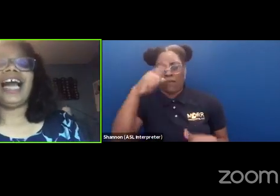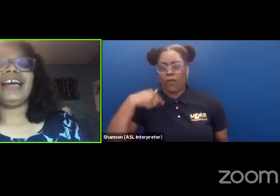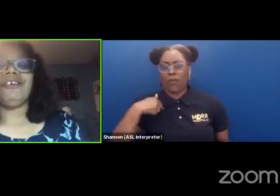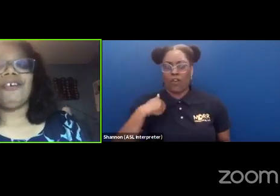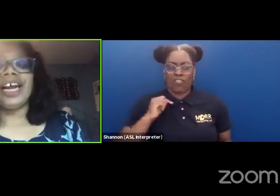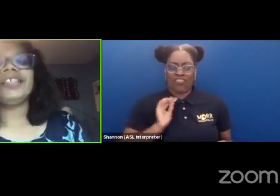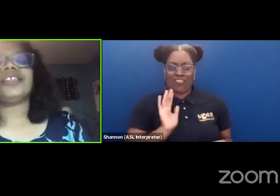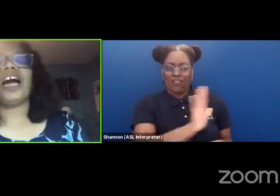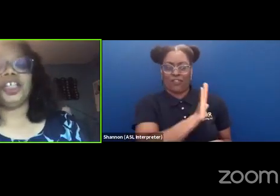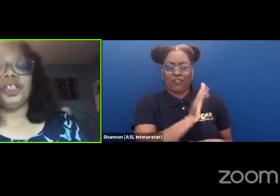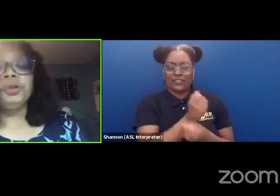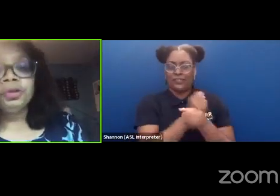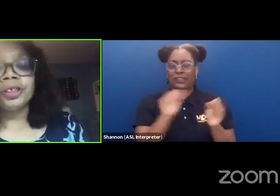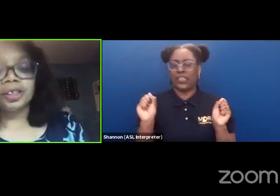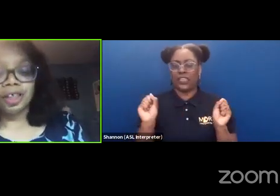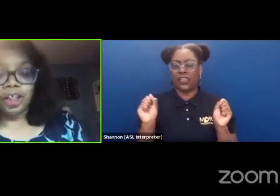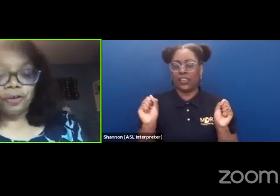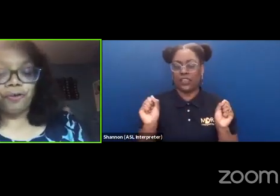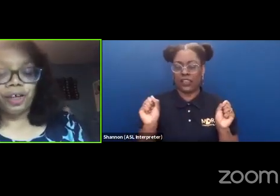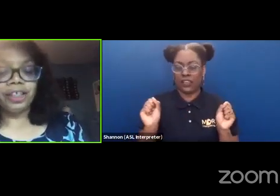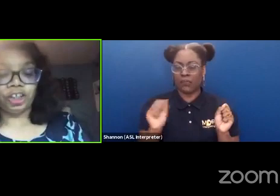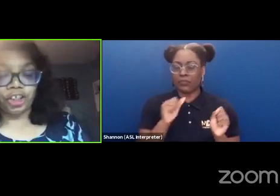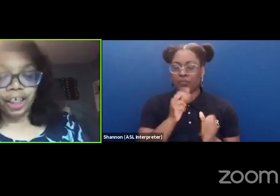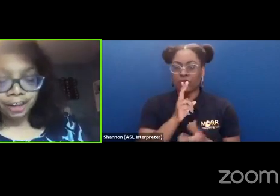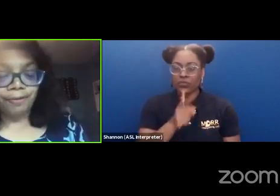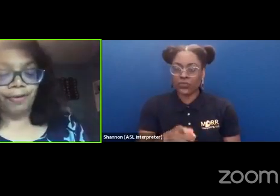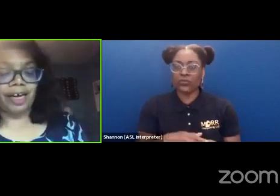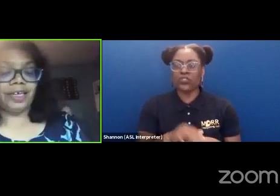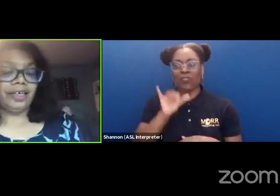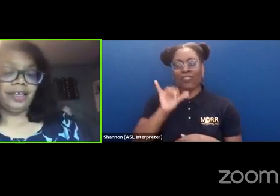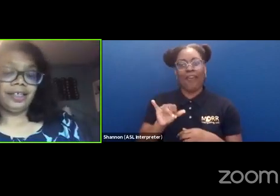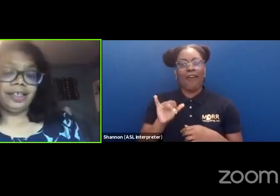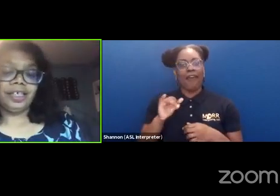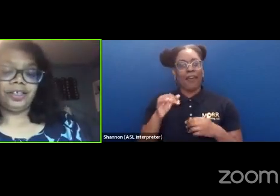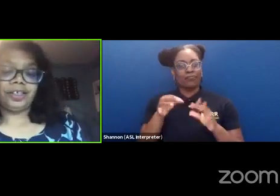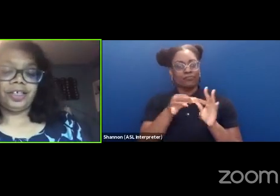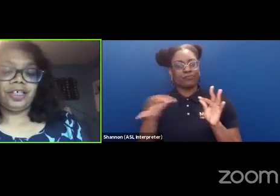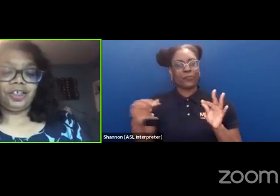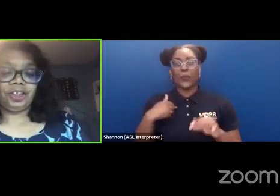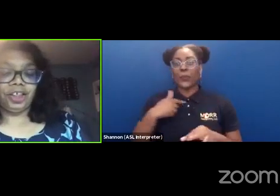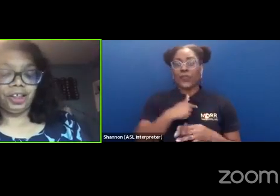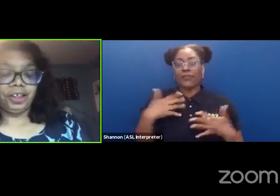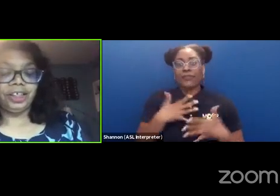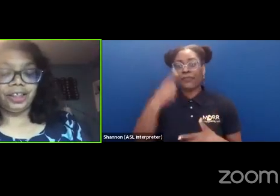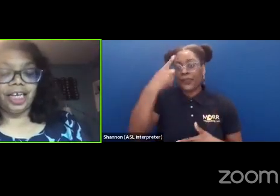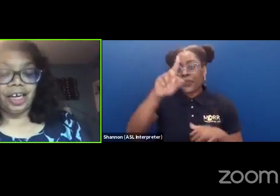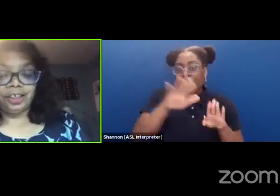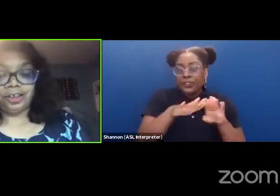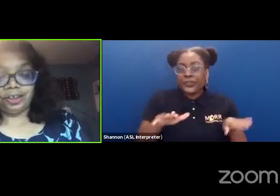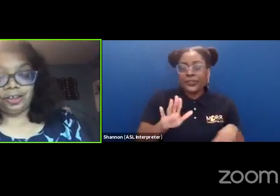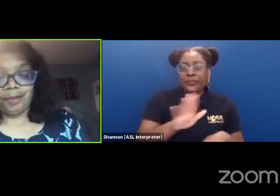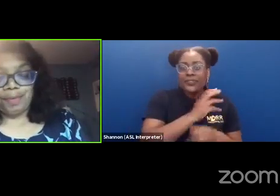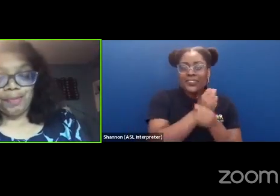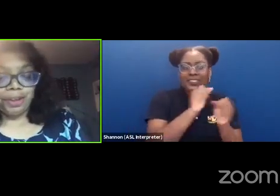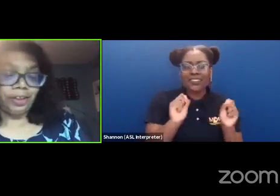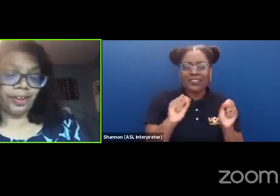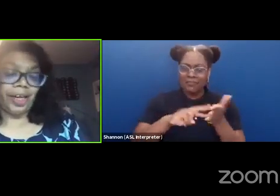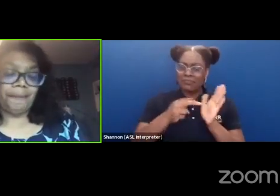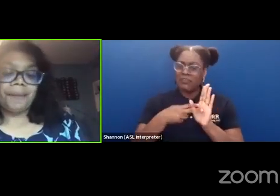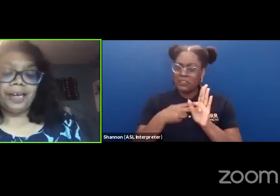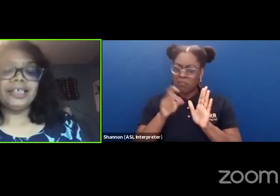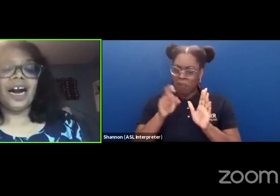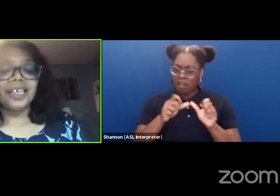disability and race are used to further justify these young